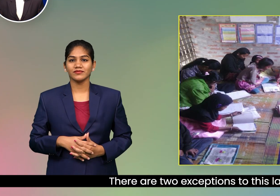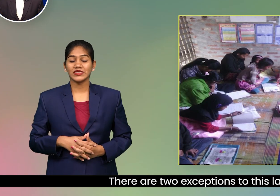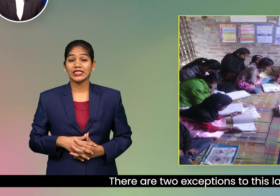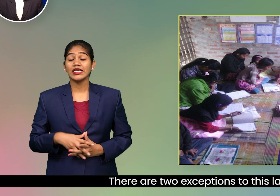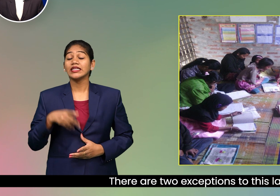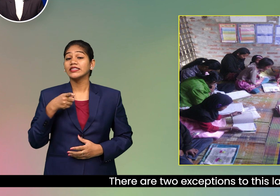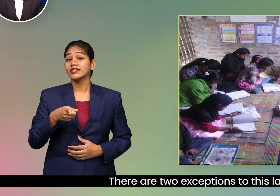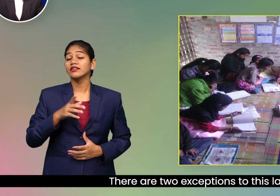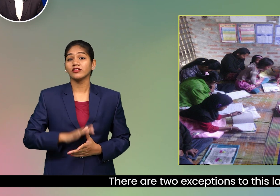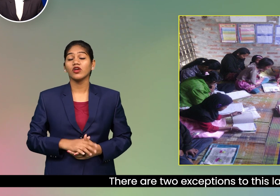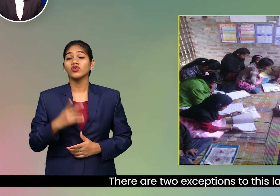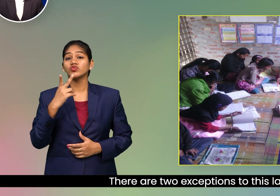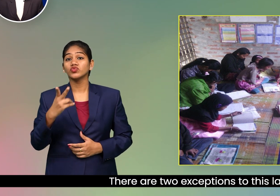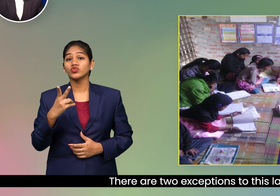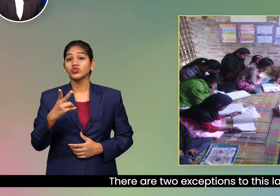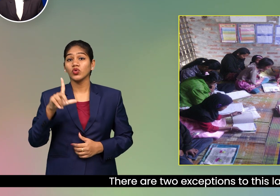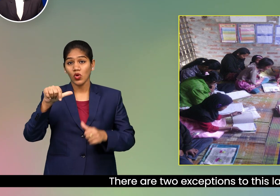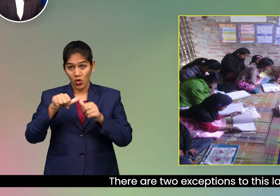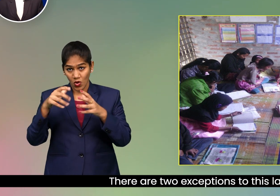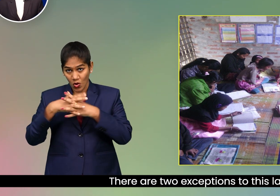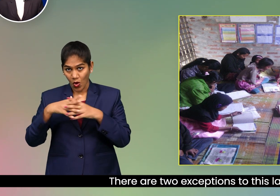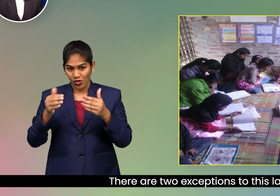There are two exceptions to this law.